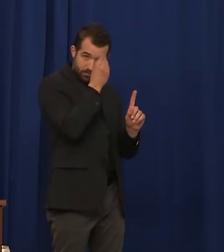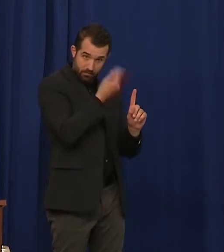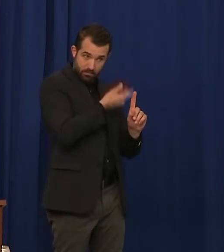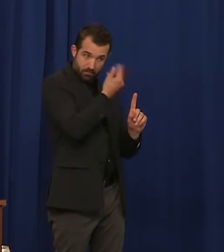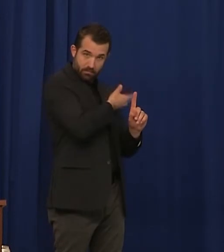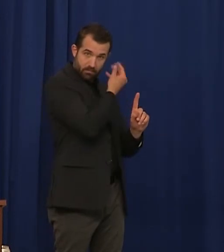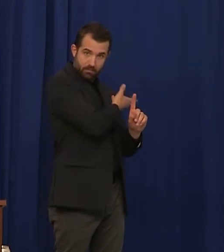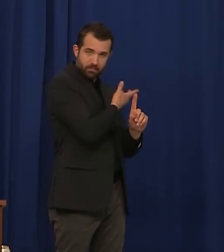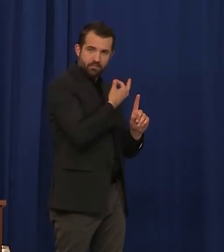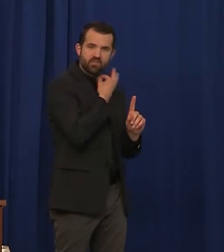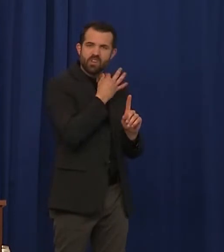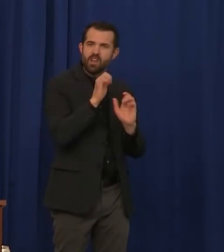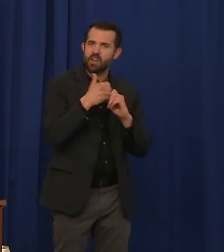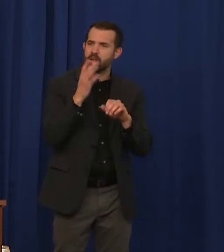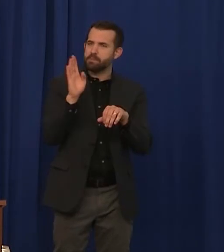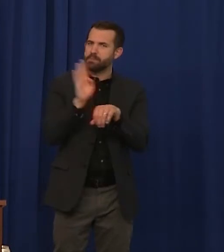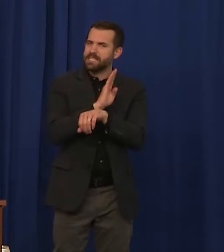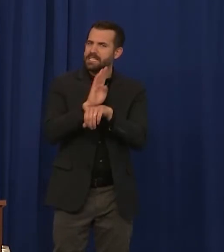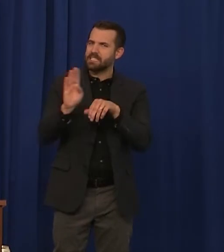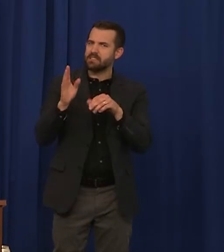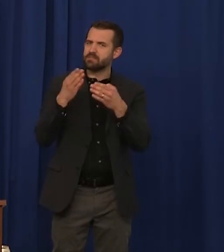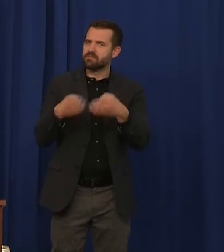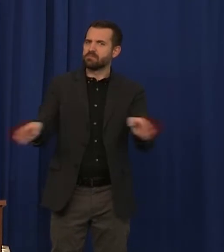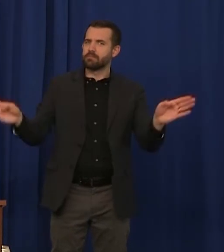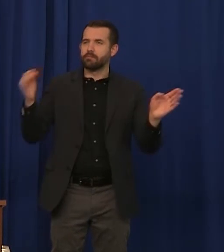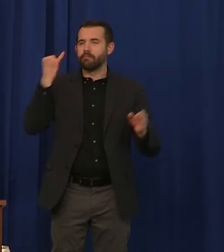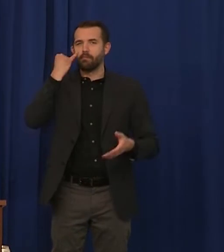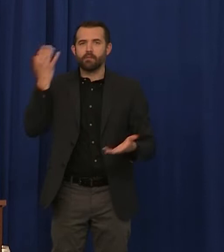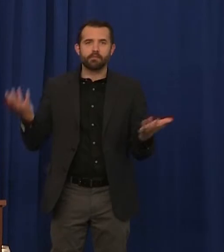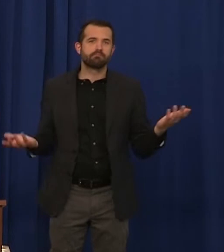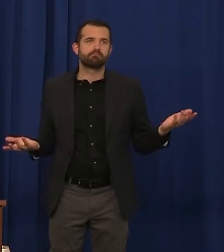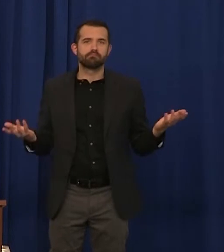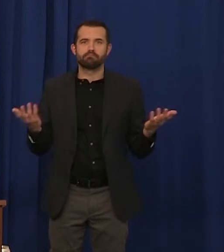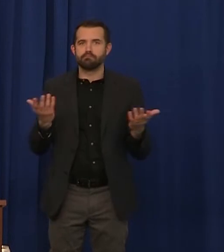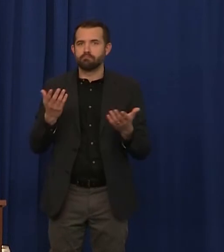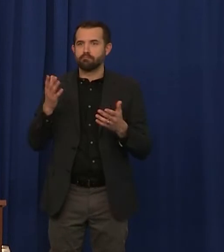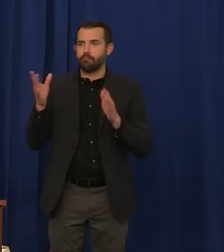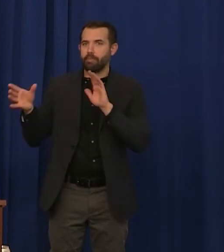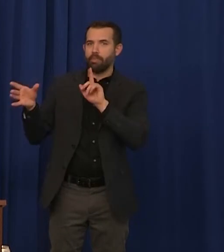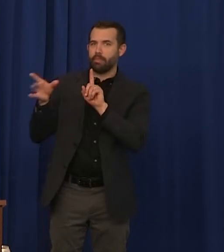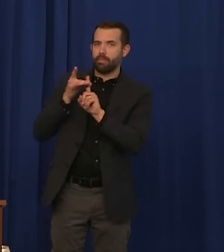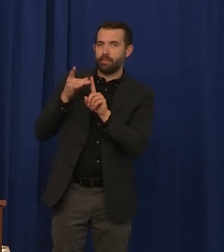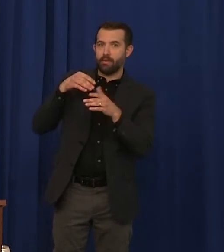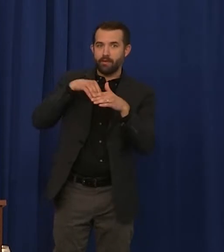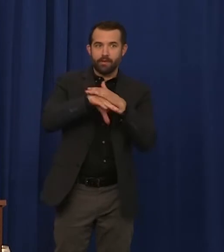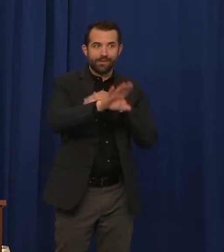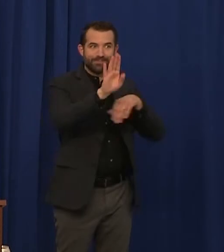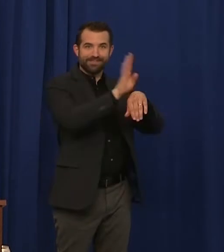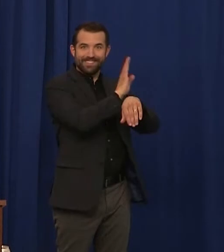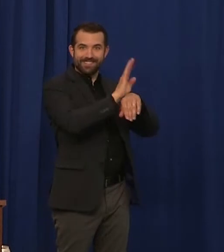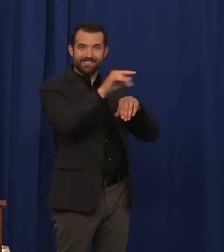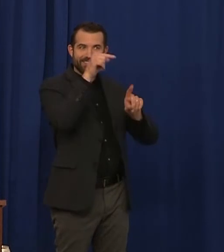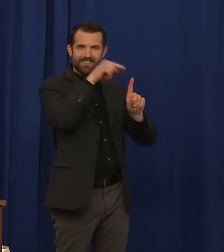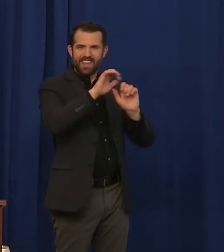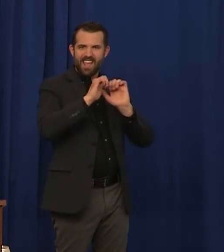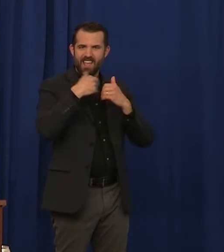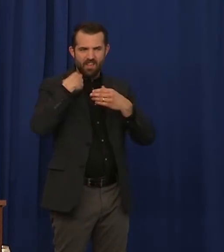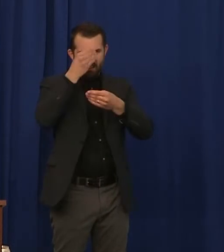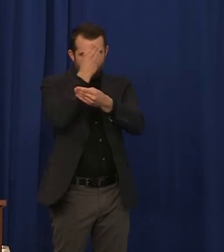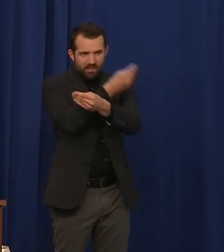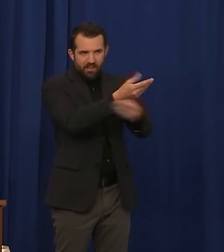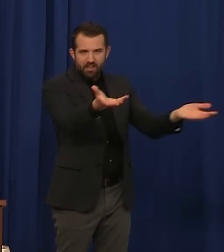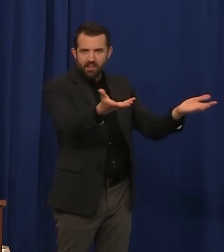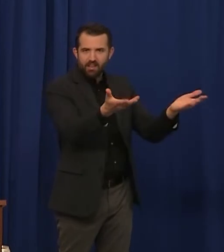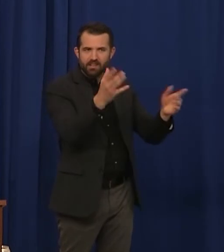tests positive has been in their business in recent days. And another wondering if people should start keeping kind of an